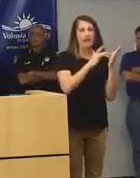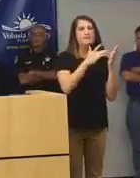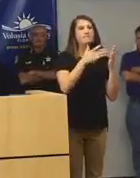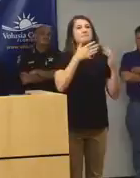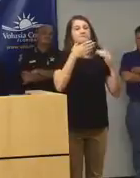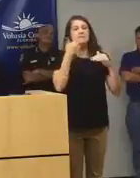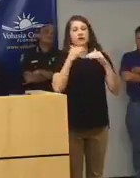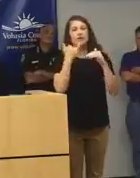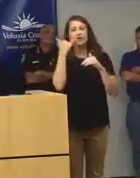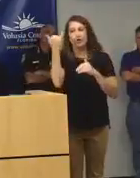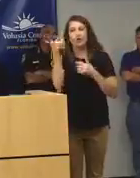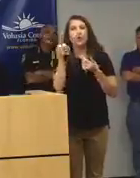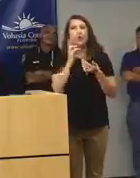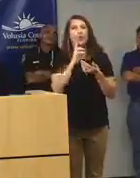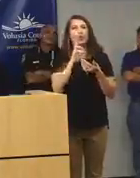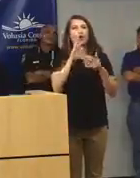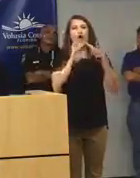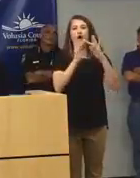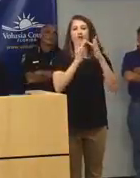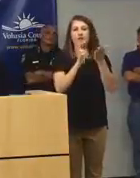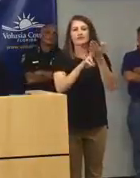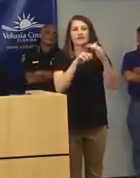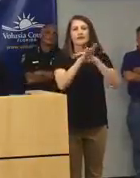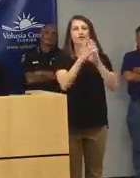sign on to your account that way.